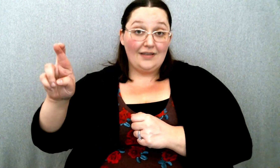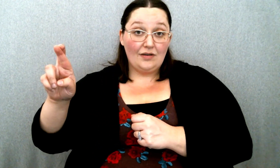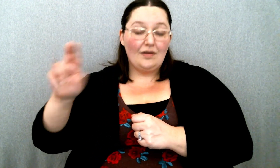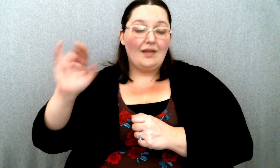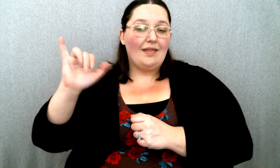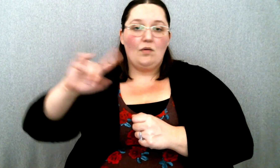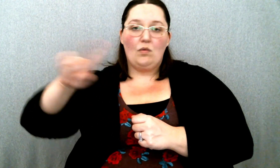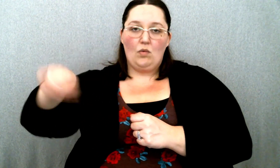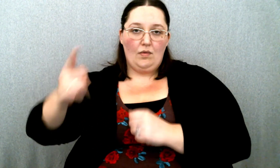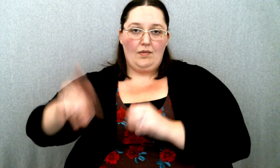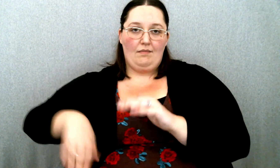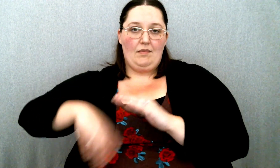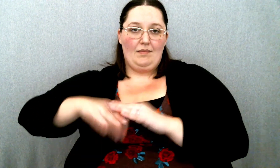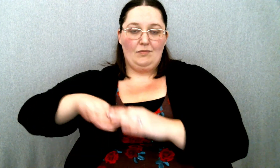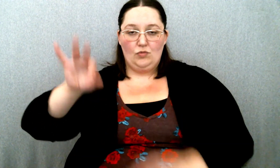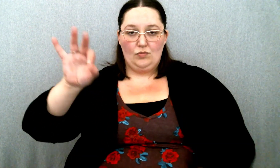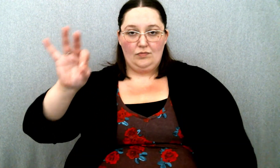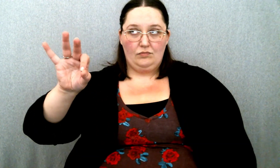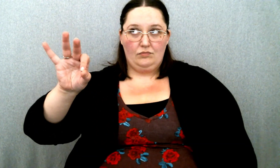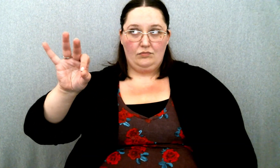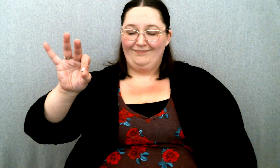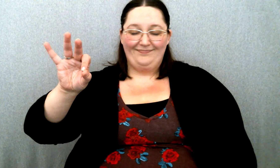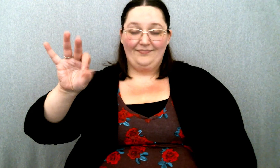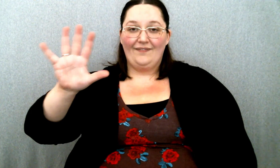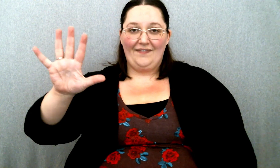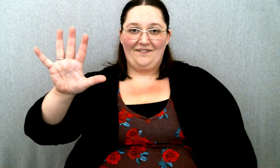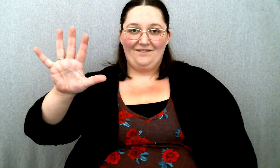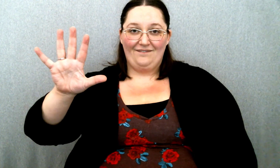For every year, you're not going up to 9, you're only going up to